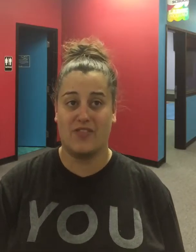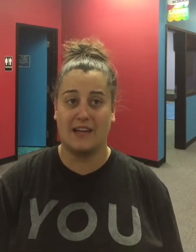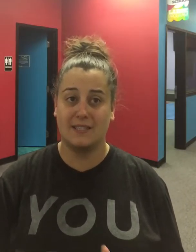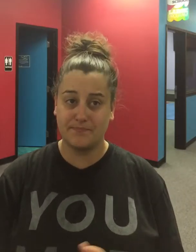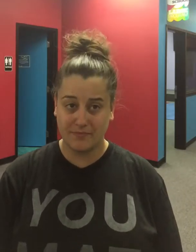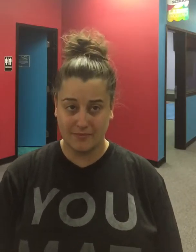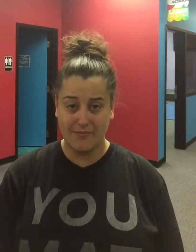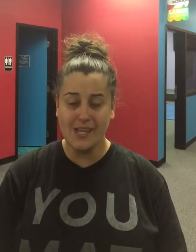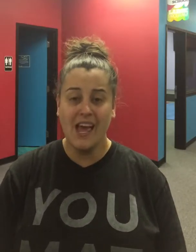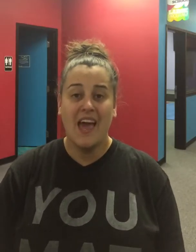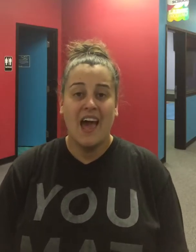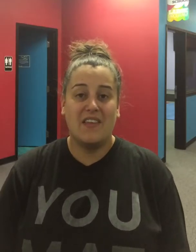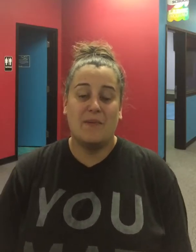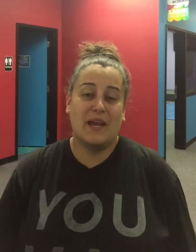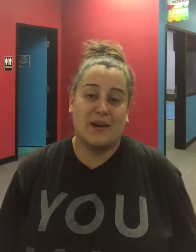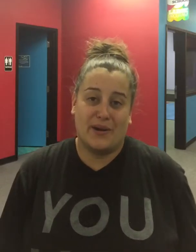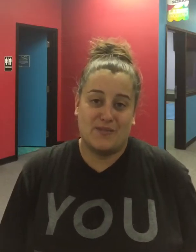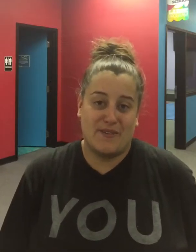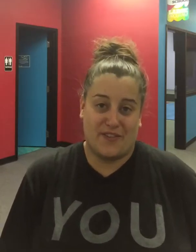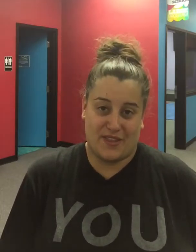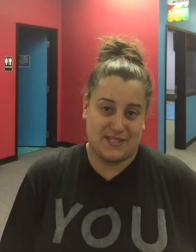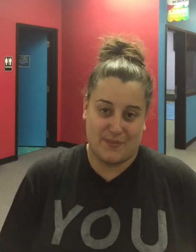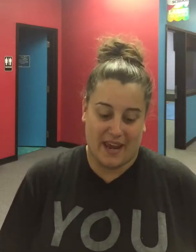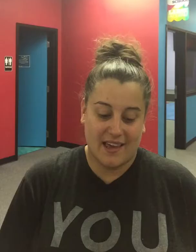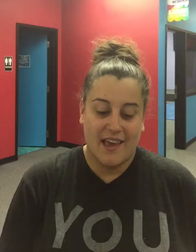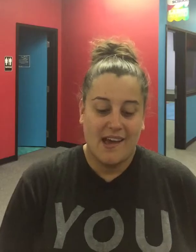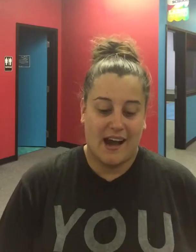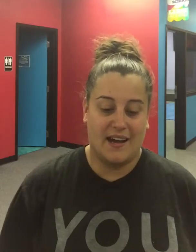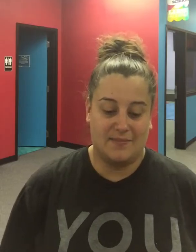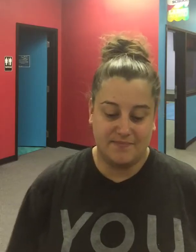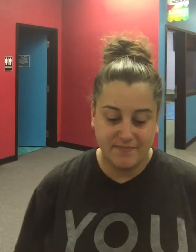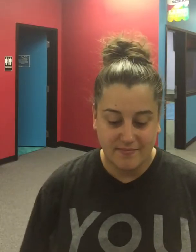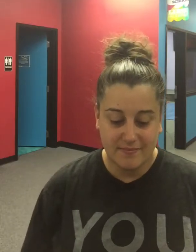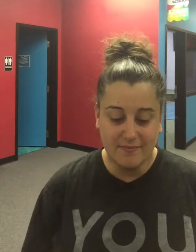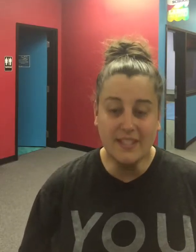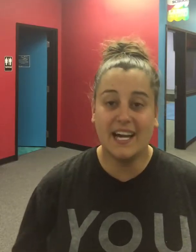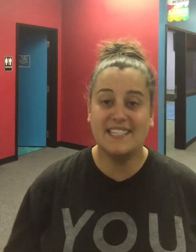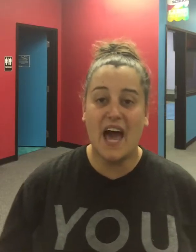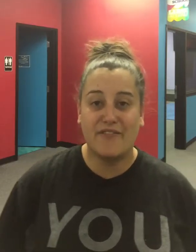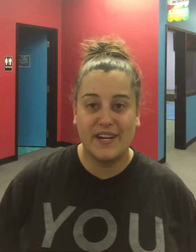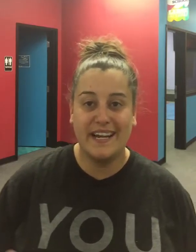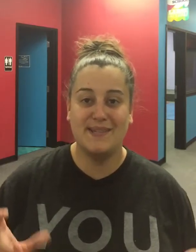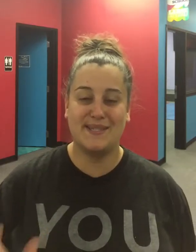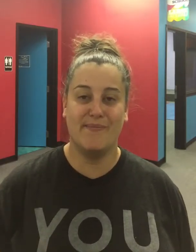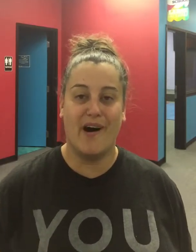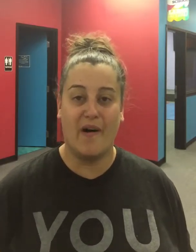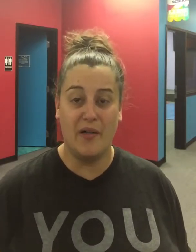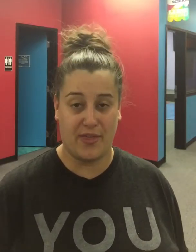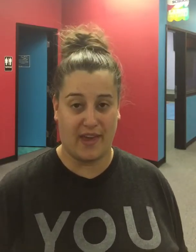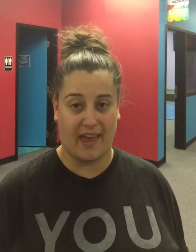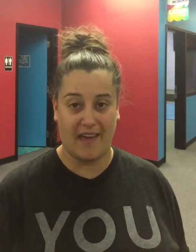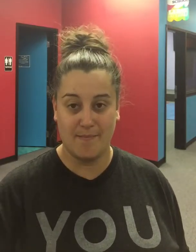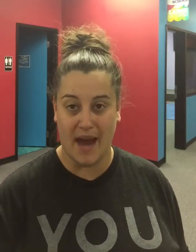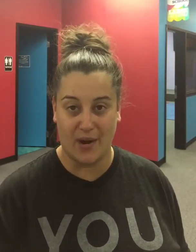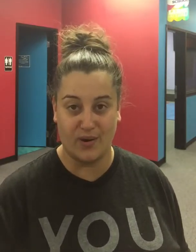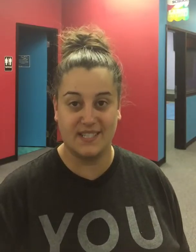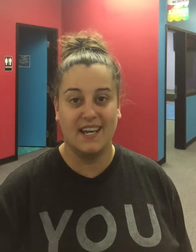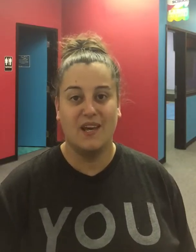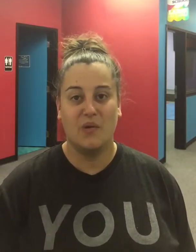that. And then my encouragement for this week, guys, every small thing matters.